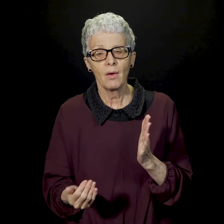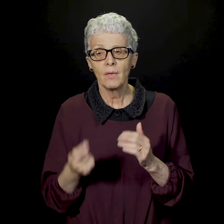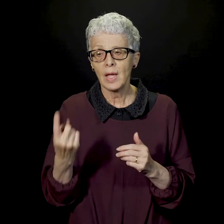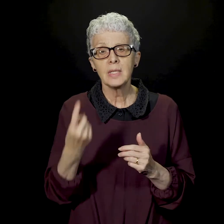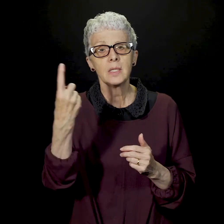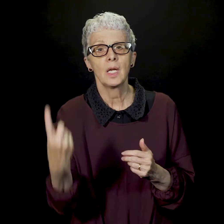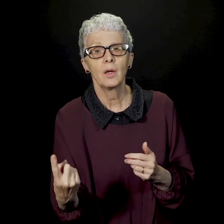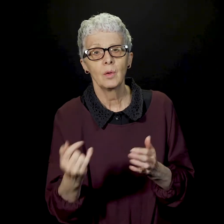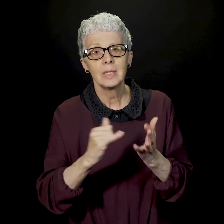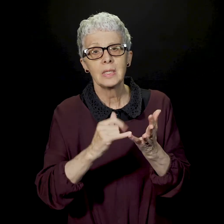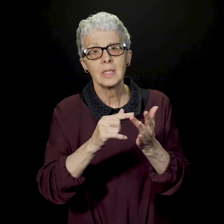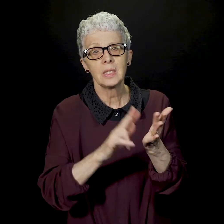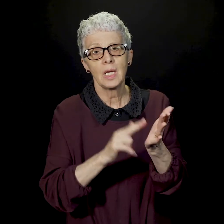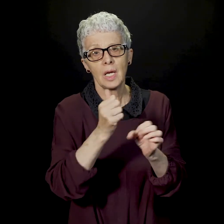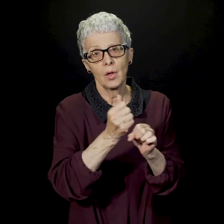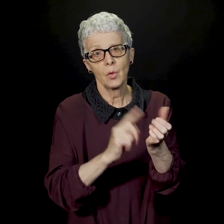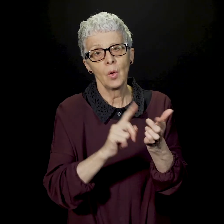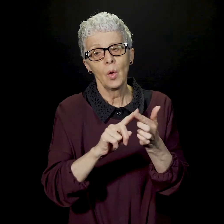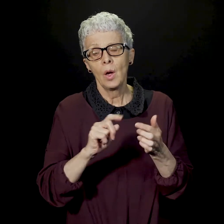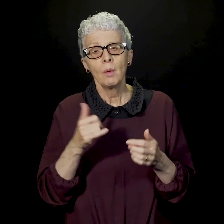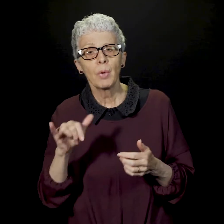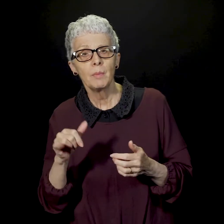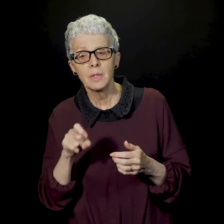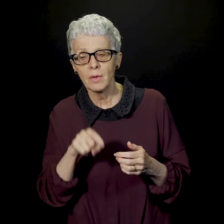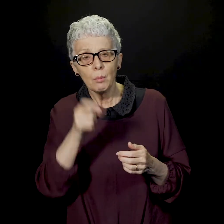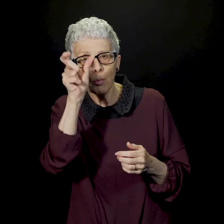themselves weren't people that followed Jesus